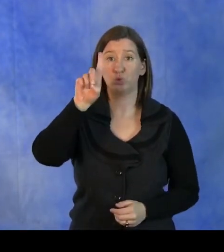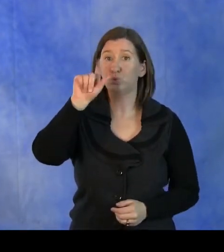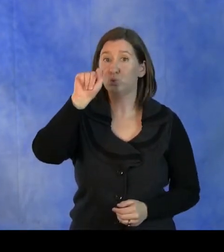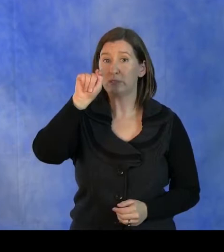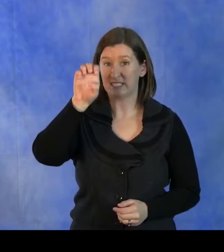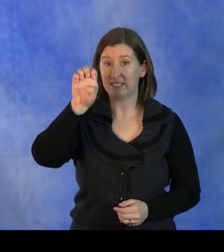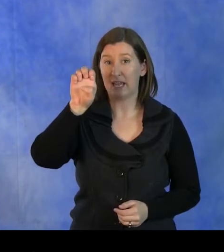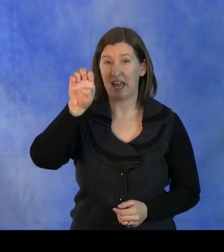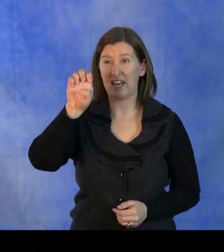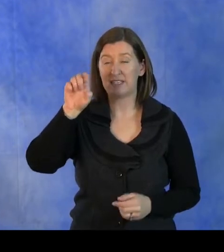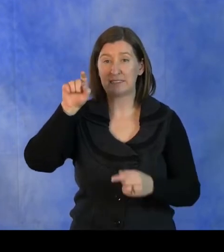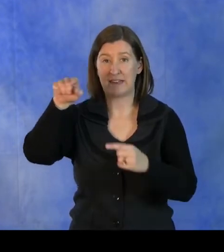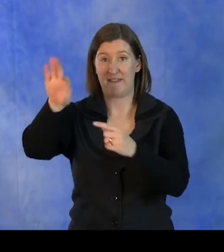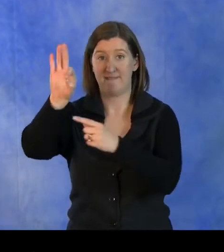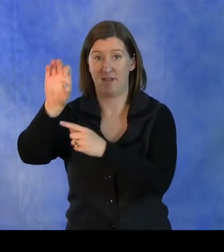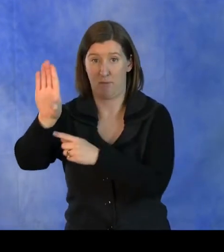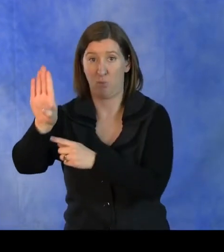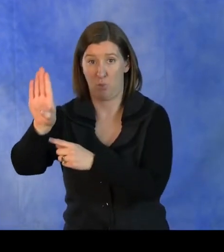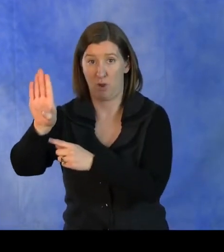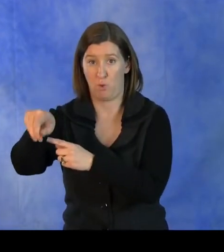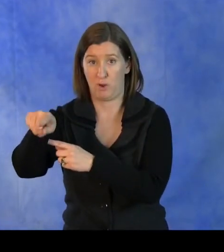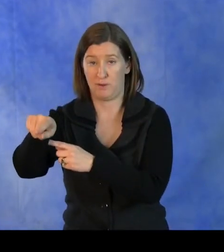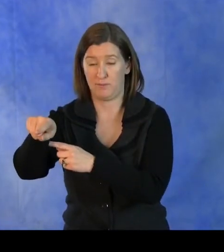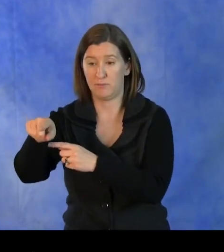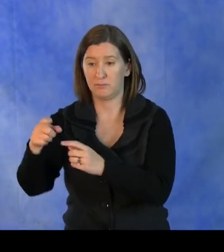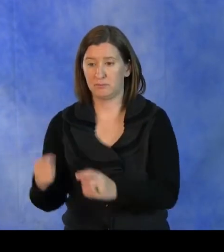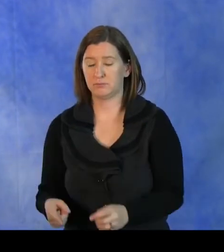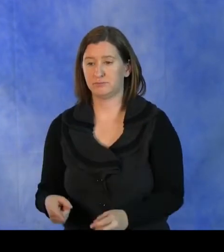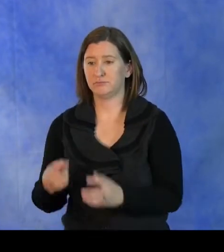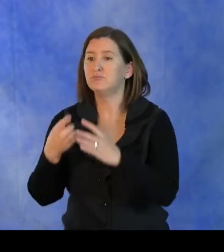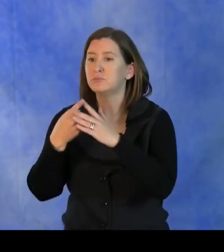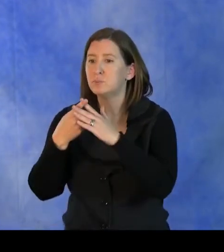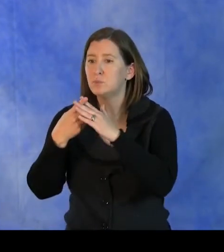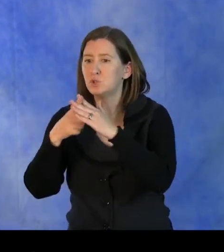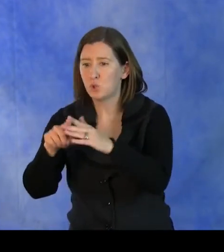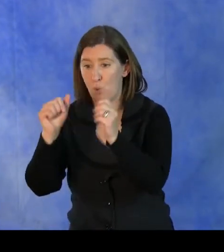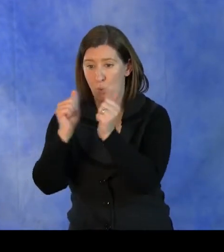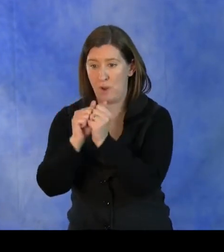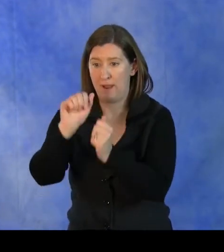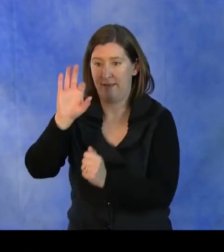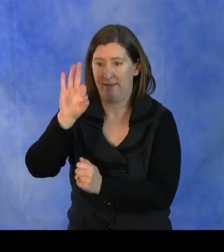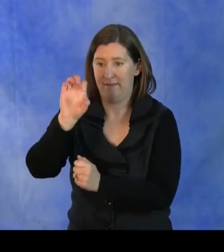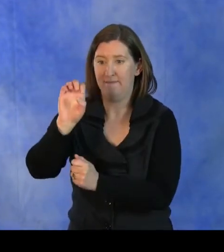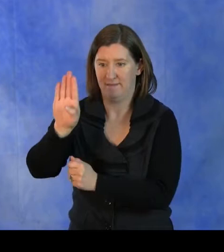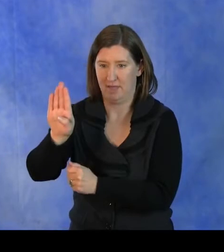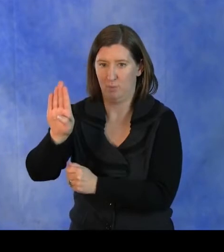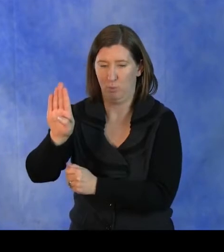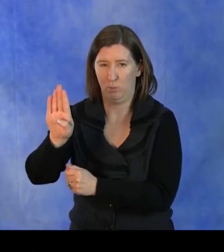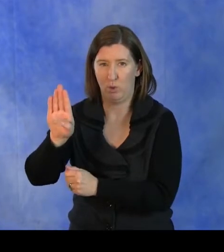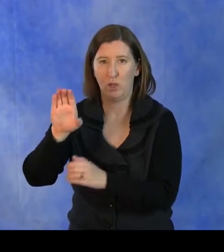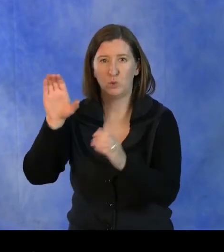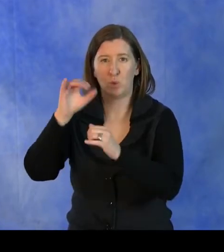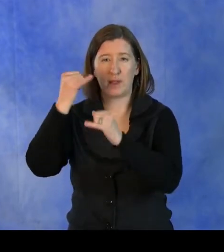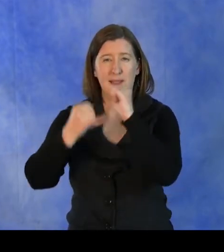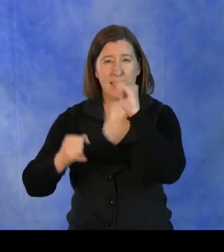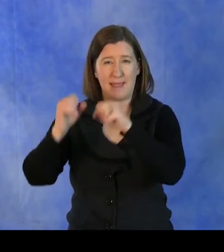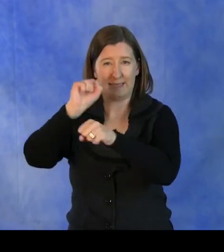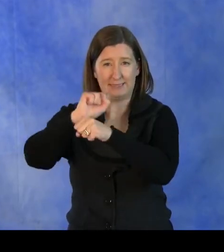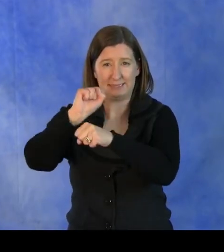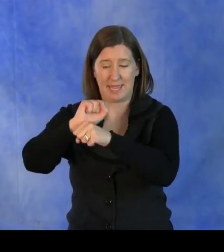Or if they know that the due date is in February and they want to